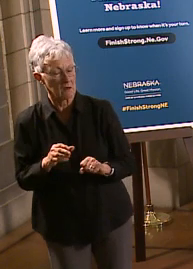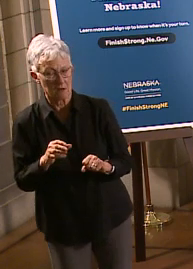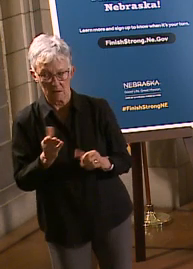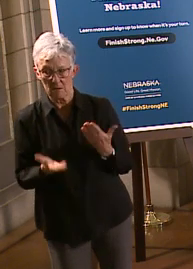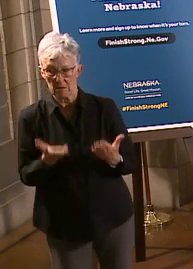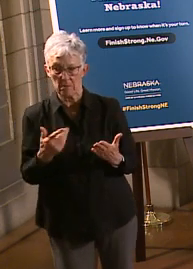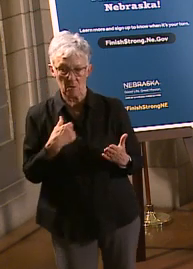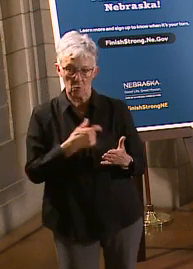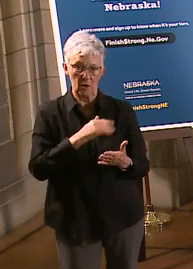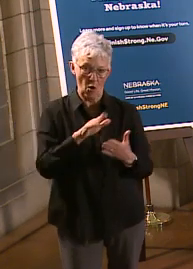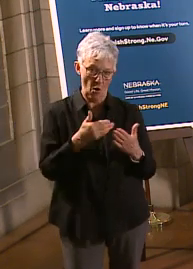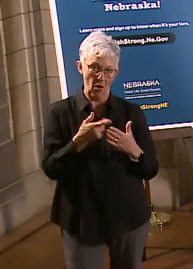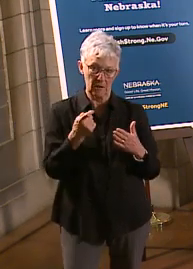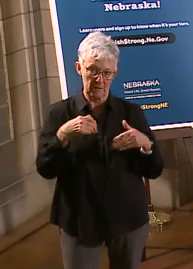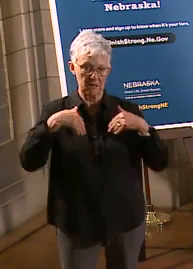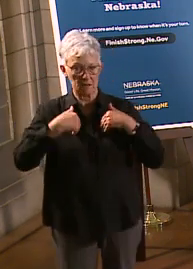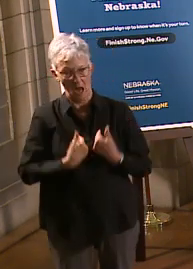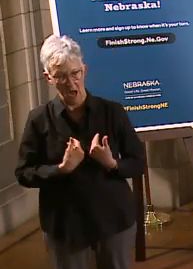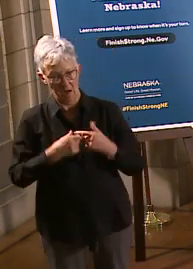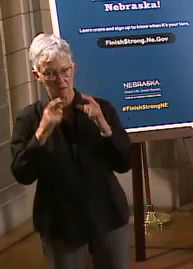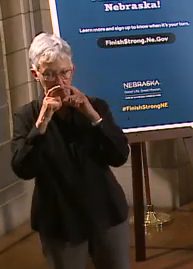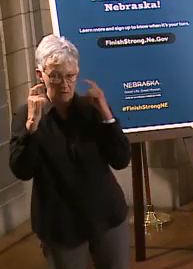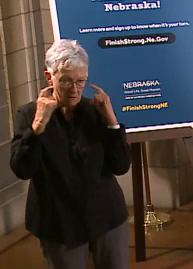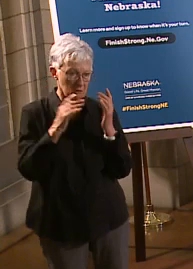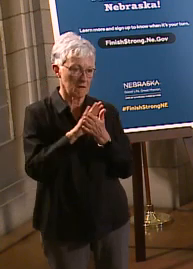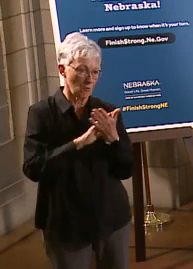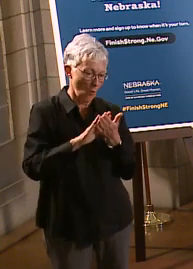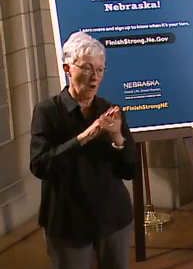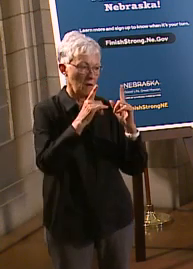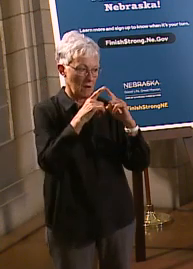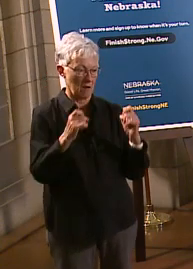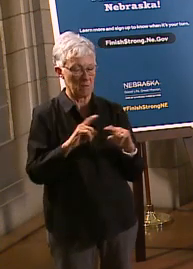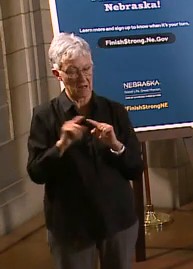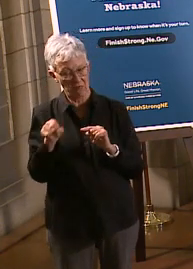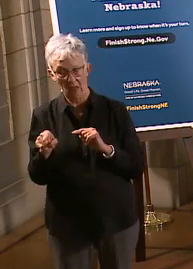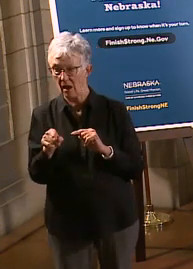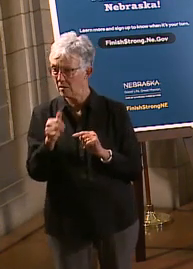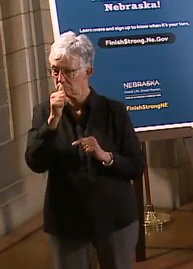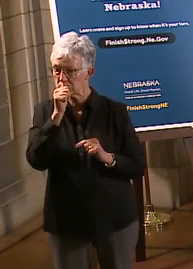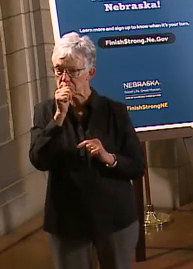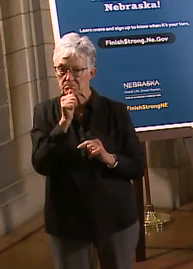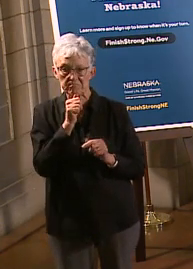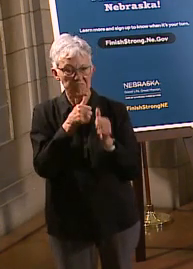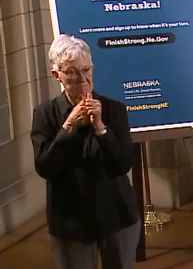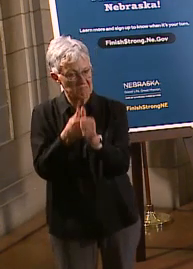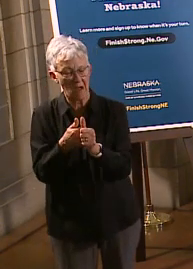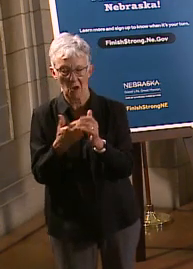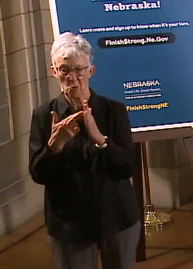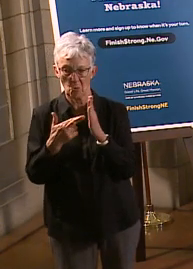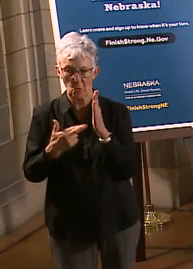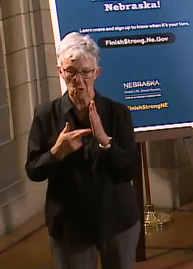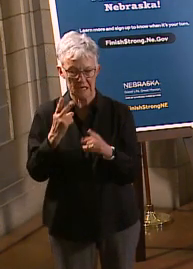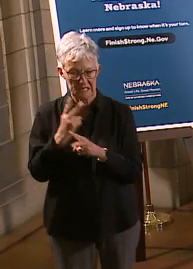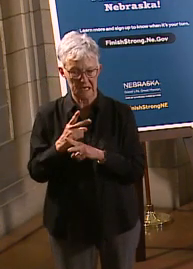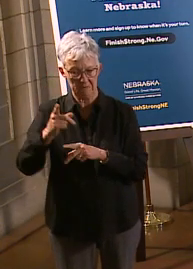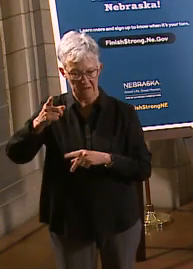all, they've continued to practice those protocols, and we've managed to keep our associates. In the most part, we've had a